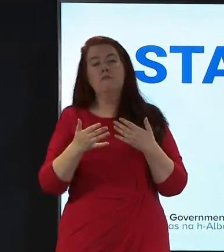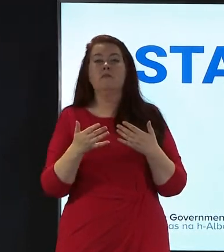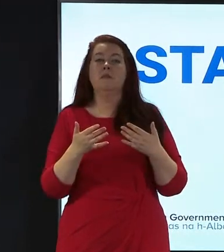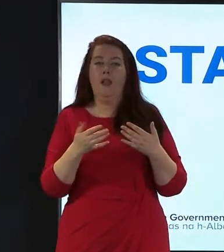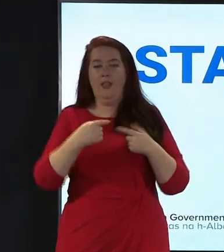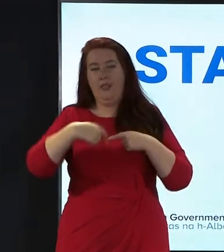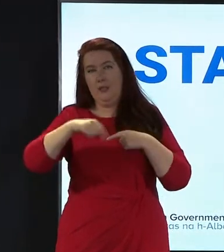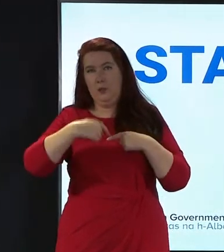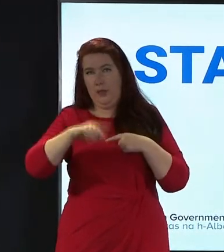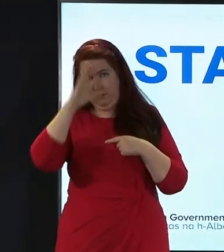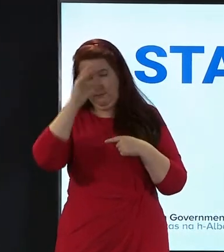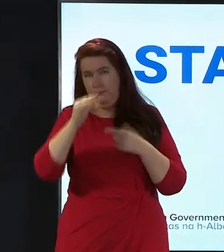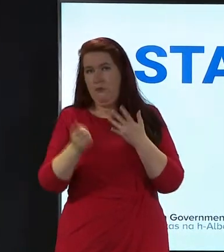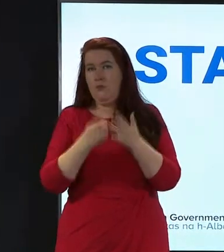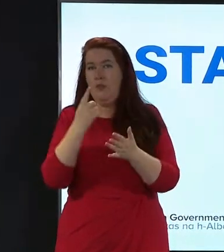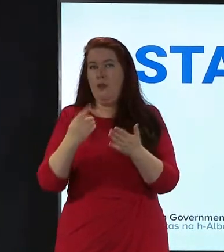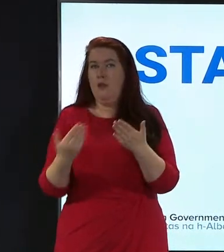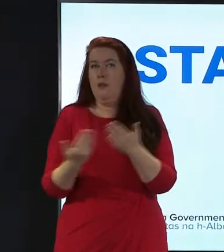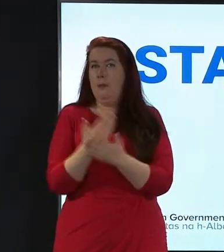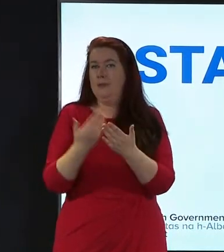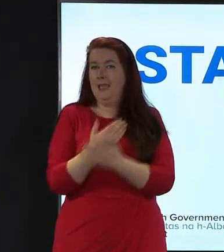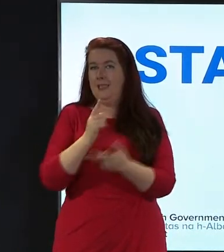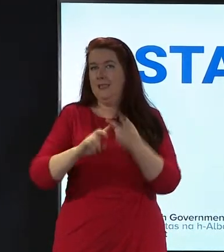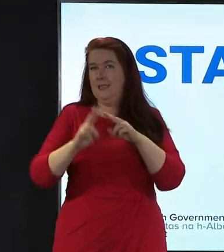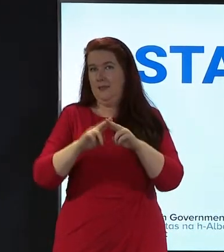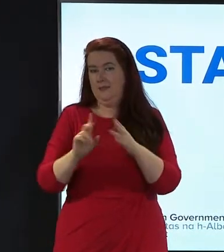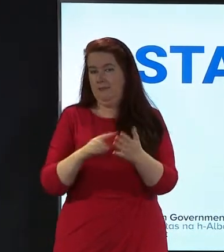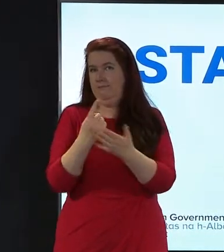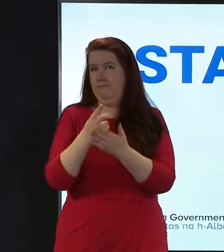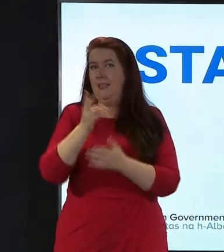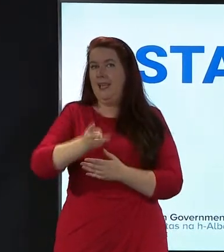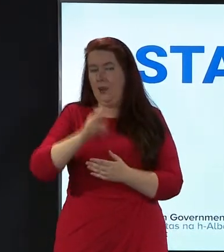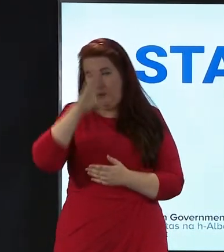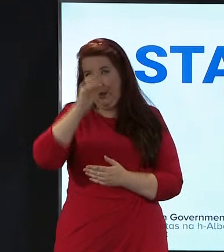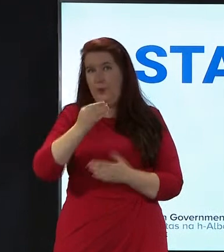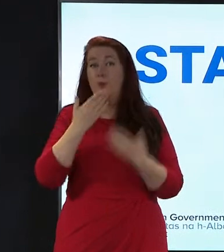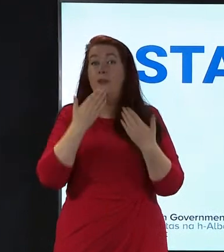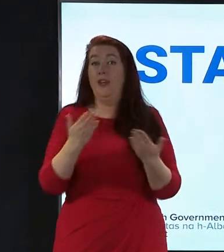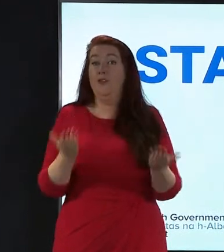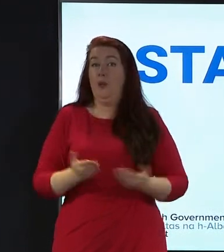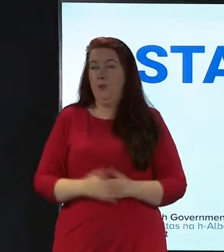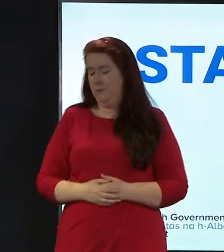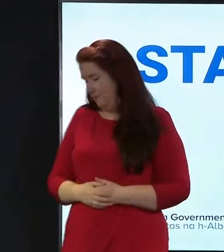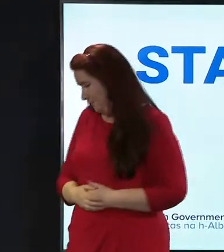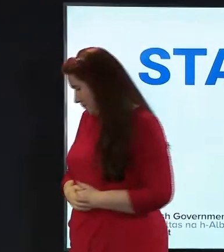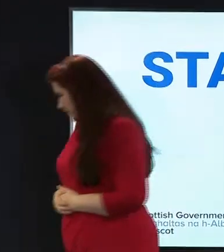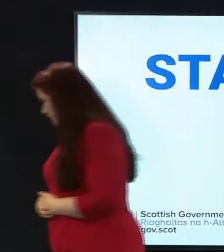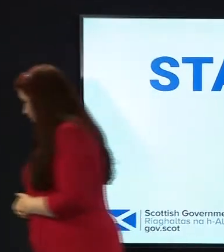the week and notify you of these as necessary, but thank you for now.